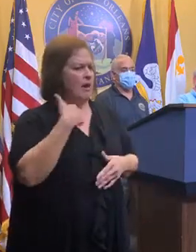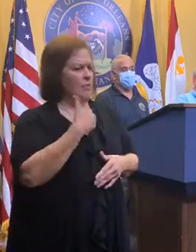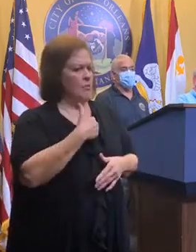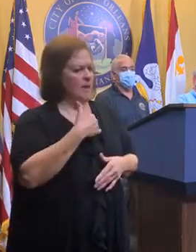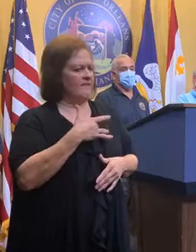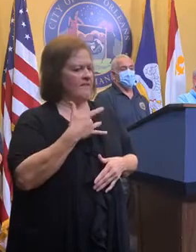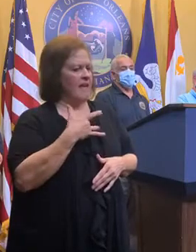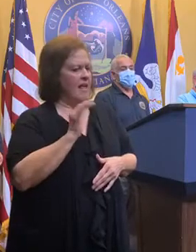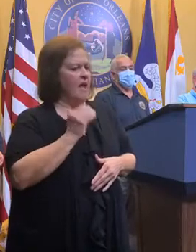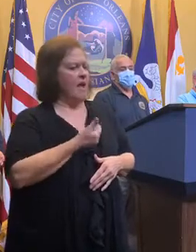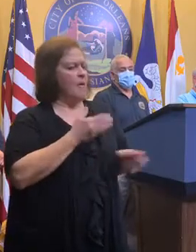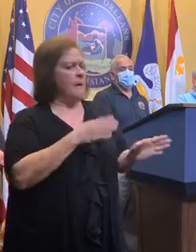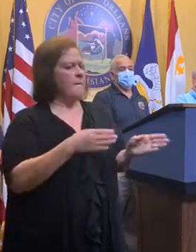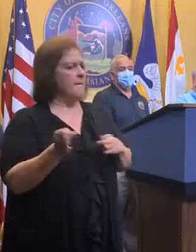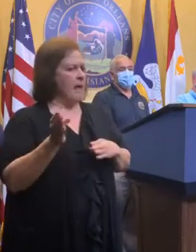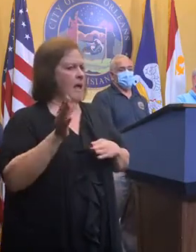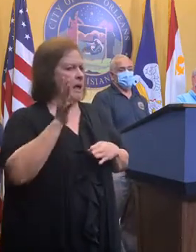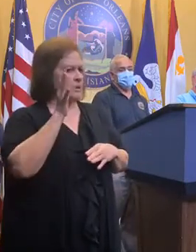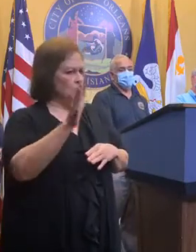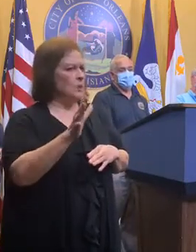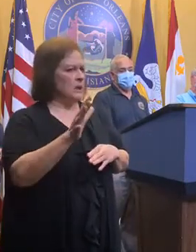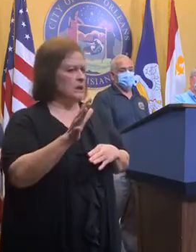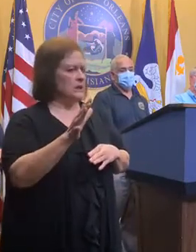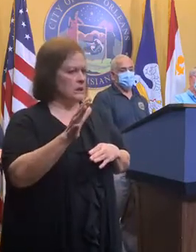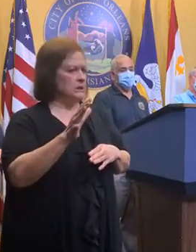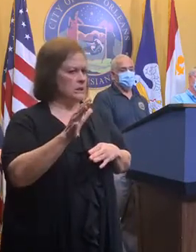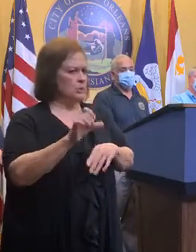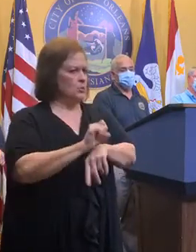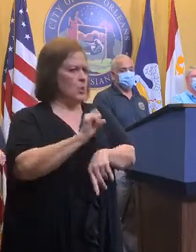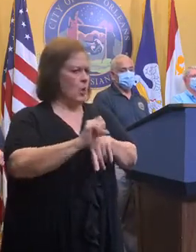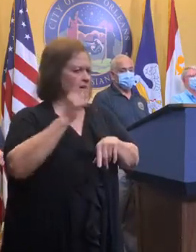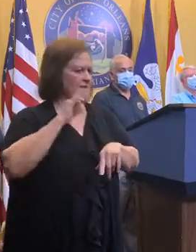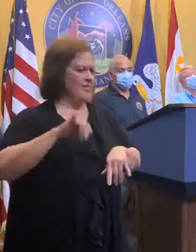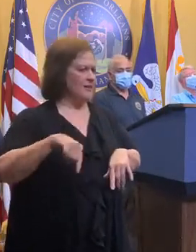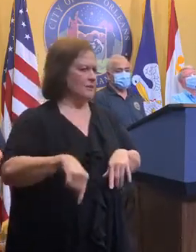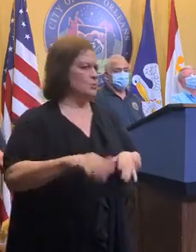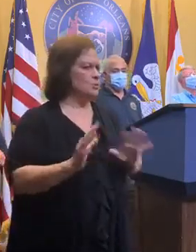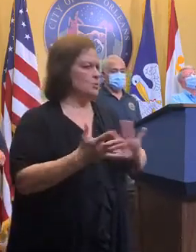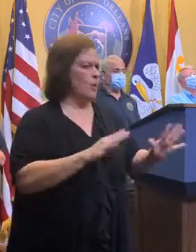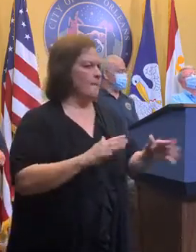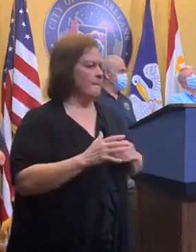our plan that it will work for managing the storm.